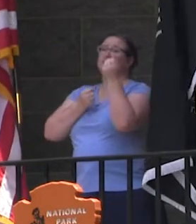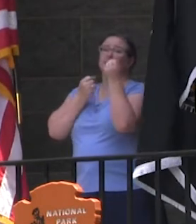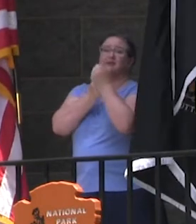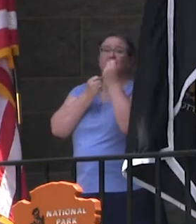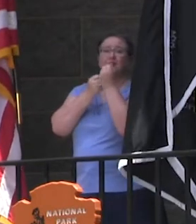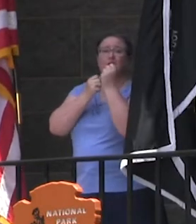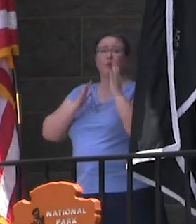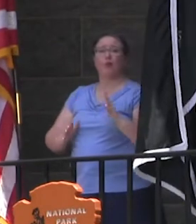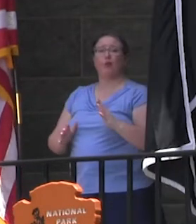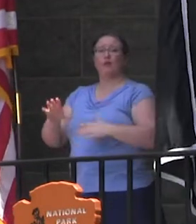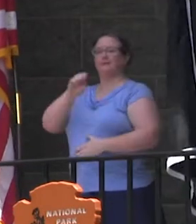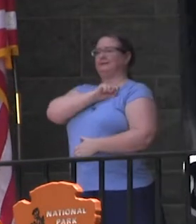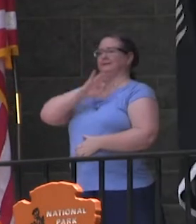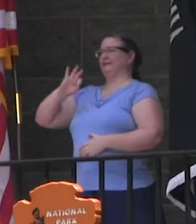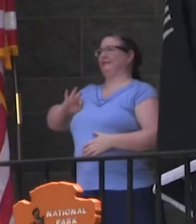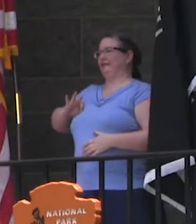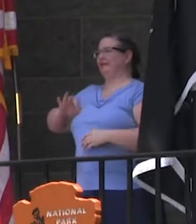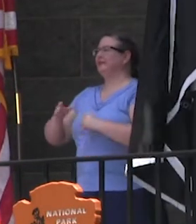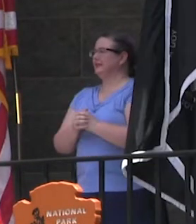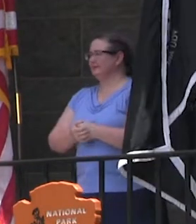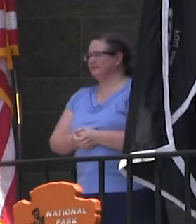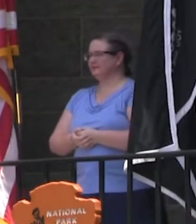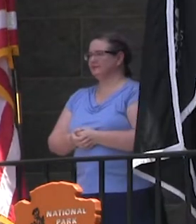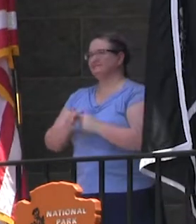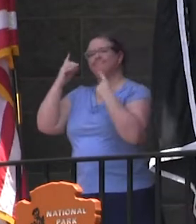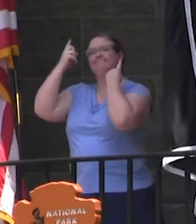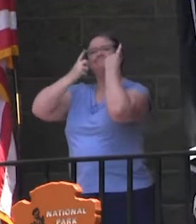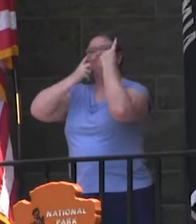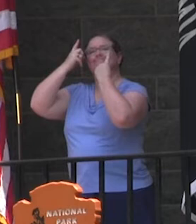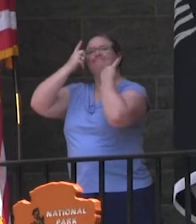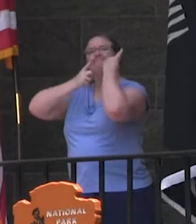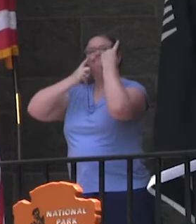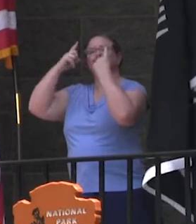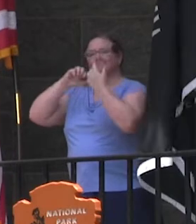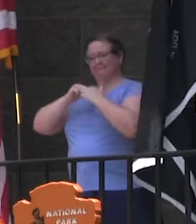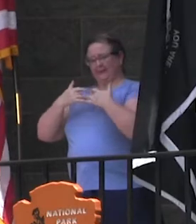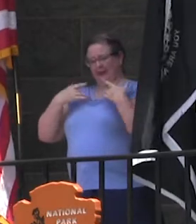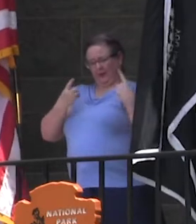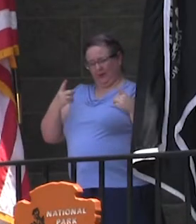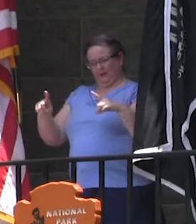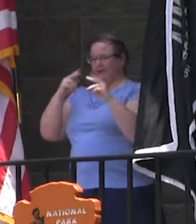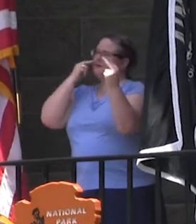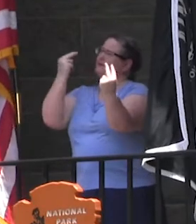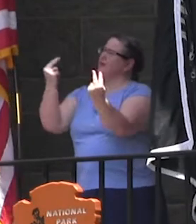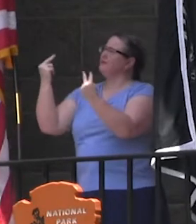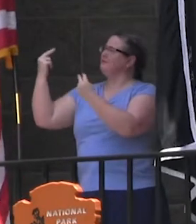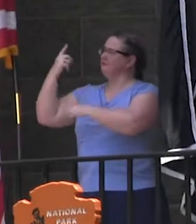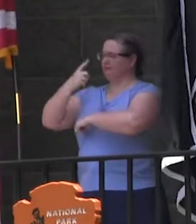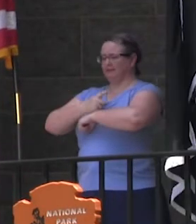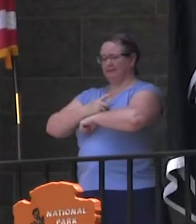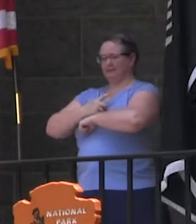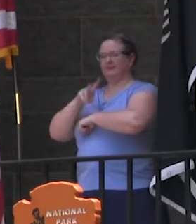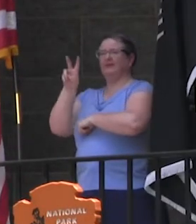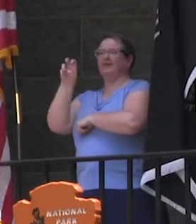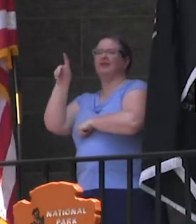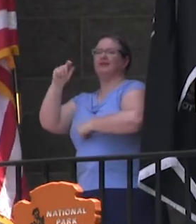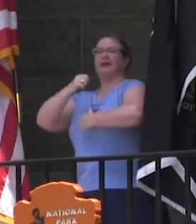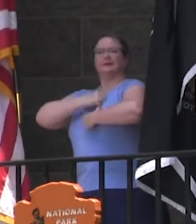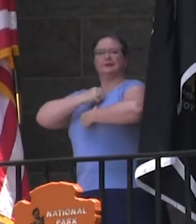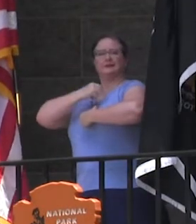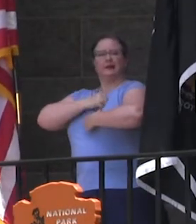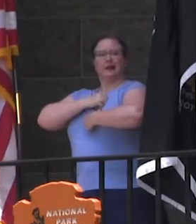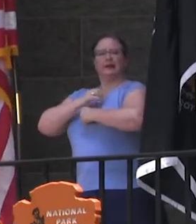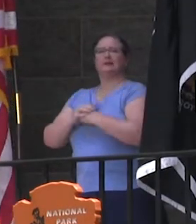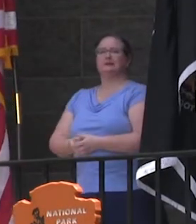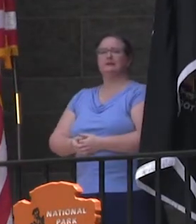supporters, and our staff. I've been thinking a lot about how events like Memorial Day, Veterans Day, and our Reese